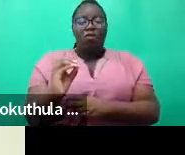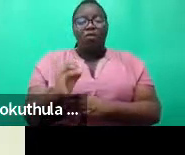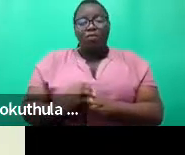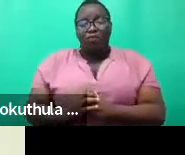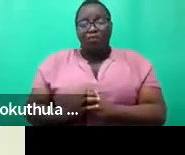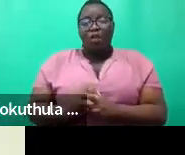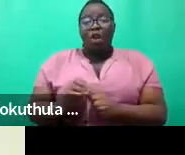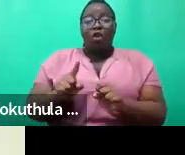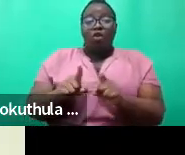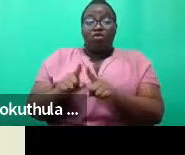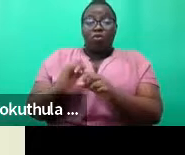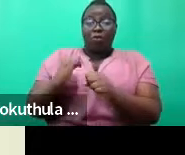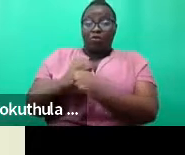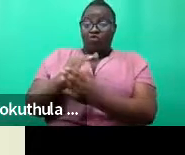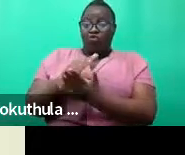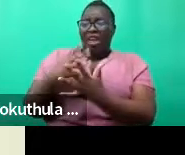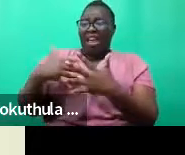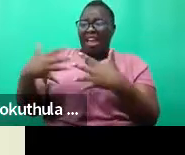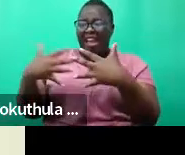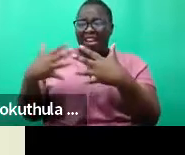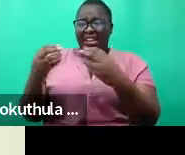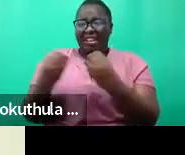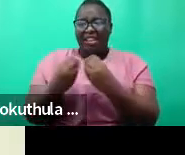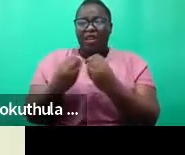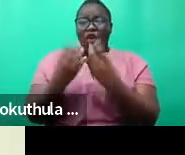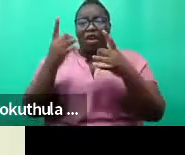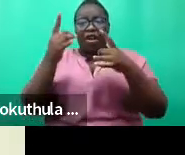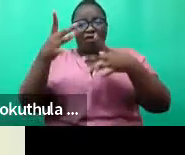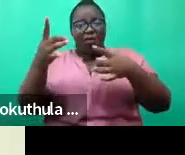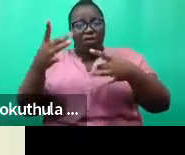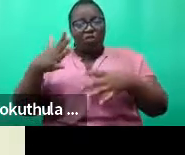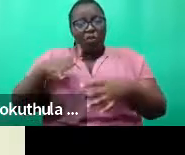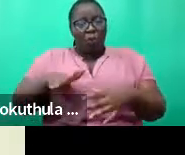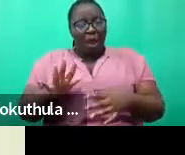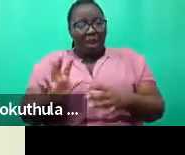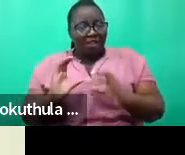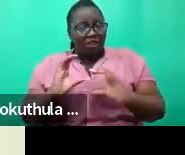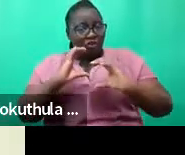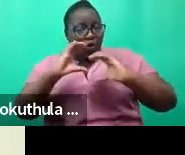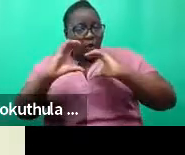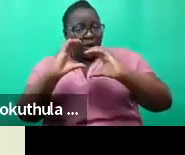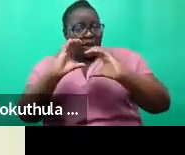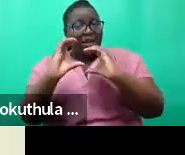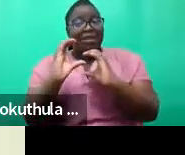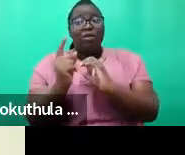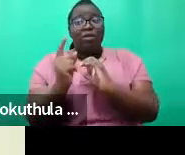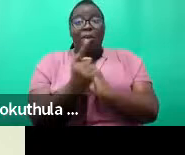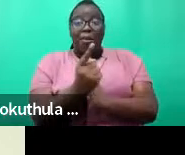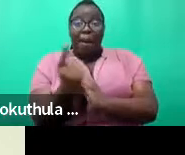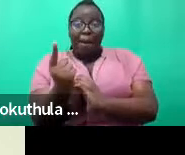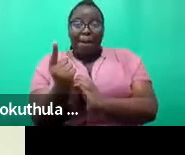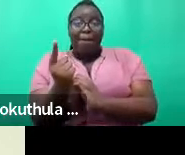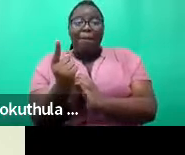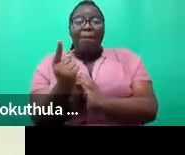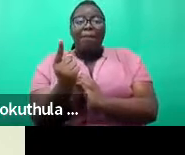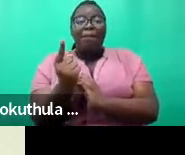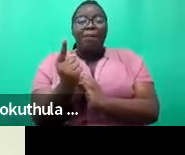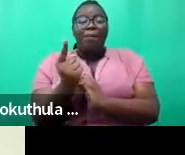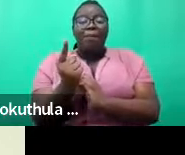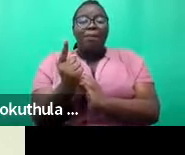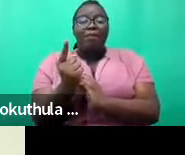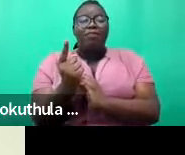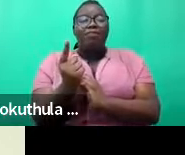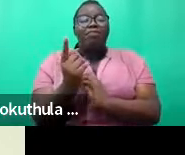the information that we wanted to communicate with them was that we were sent to them